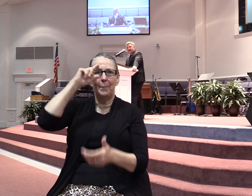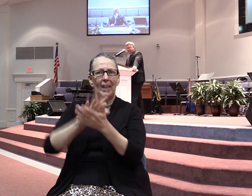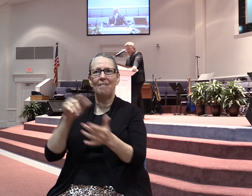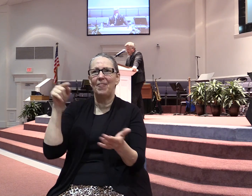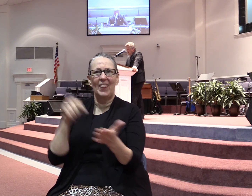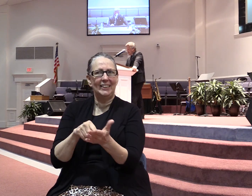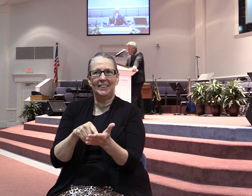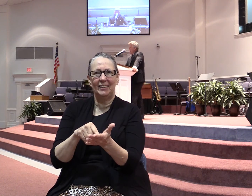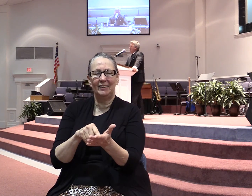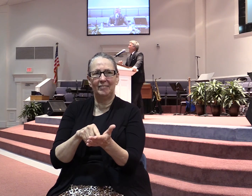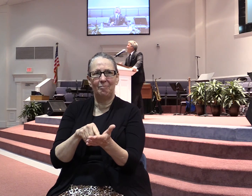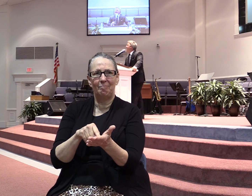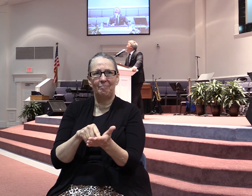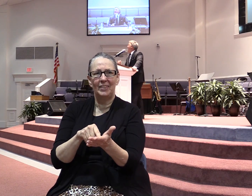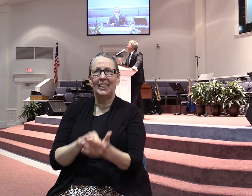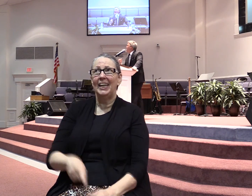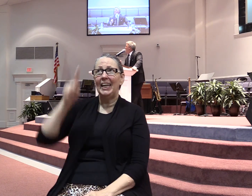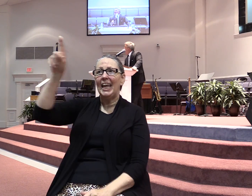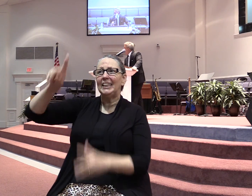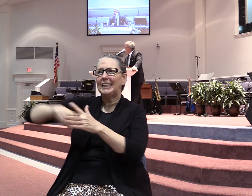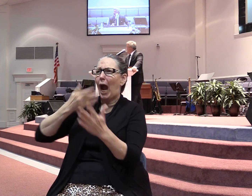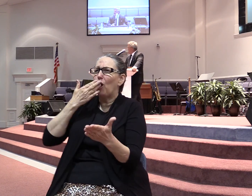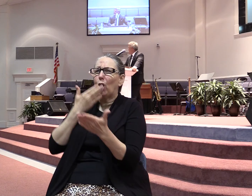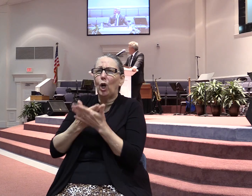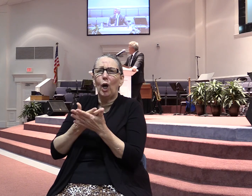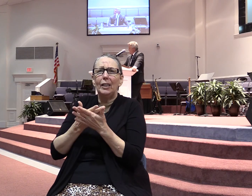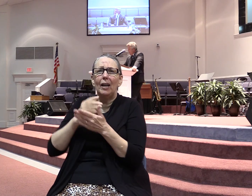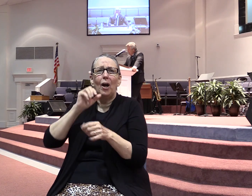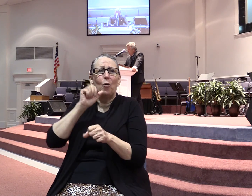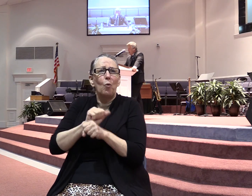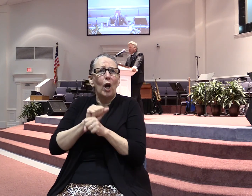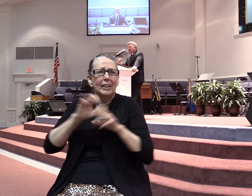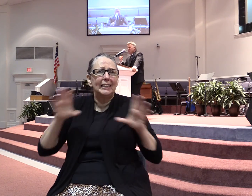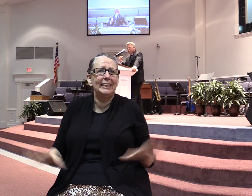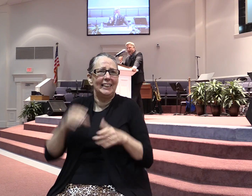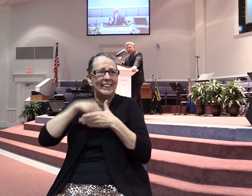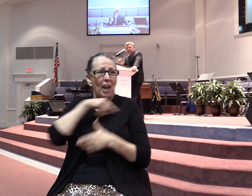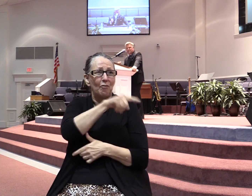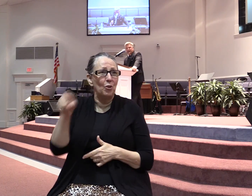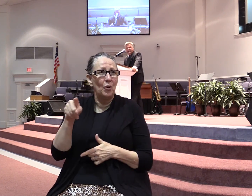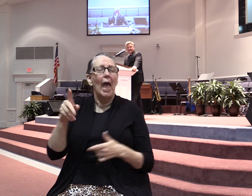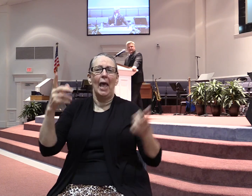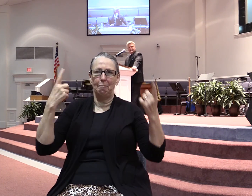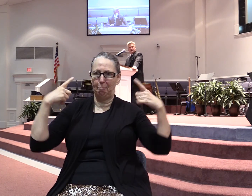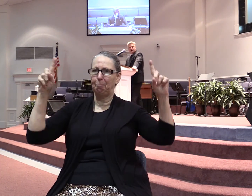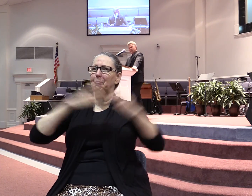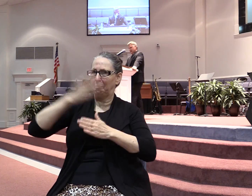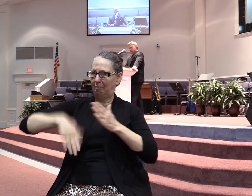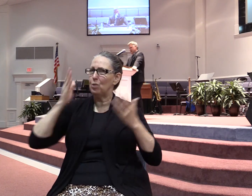1 and 6 said, that he that hath begun the good work in you shall complete it.